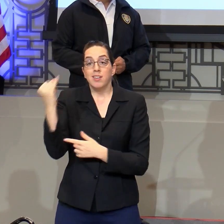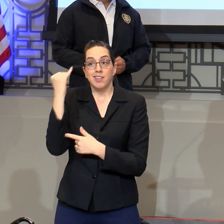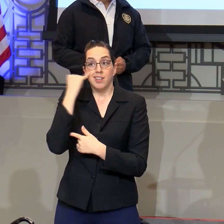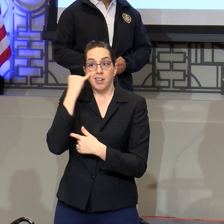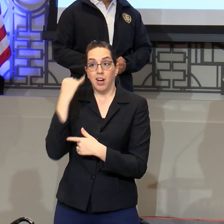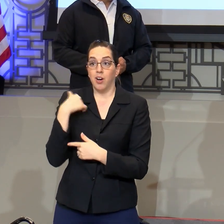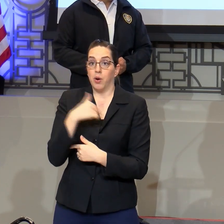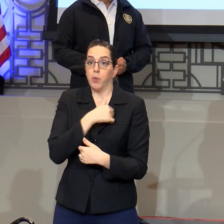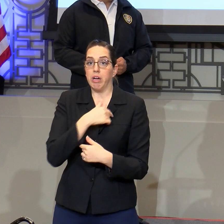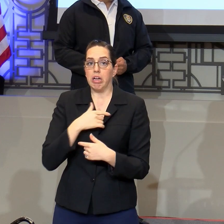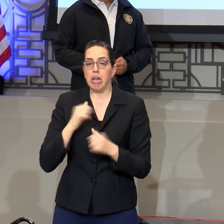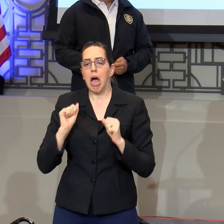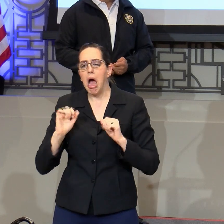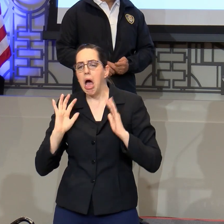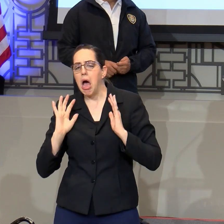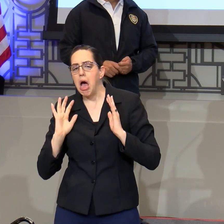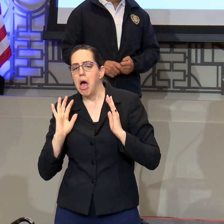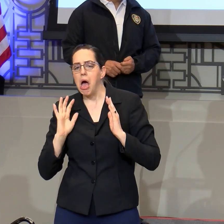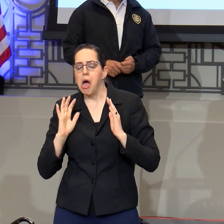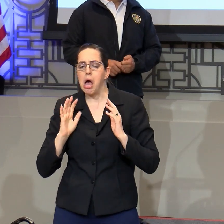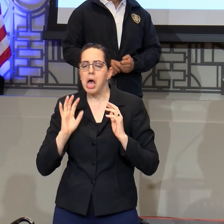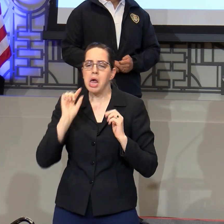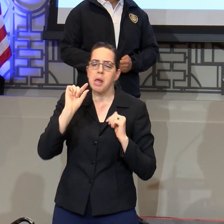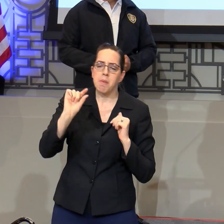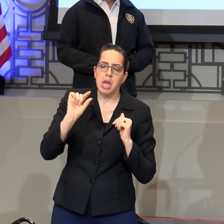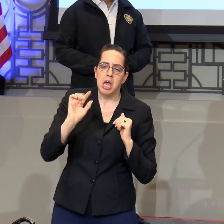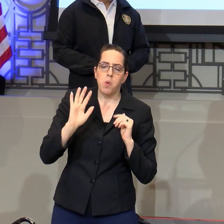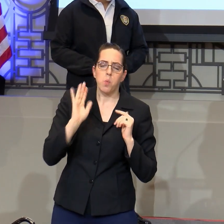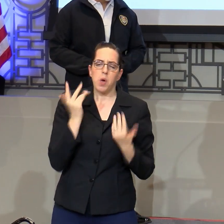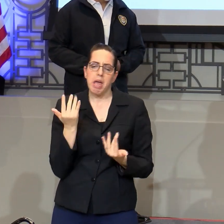our foot off the brake,